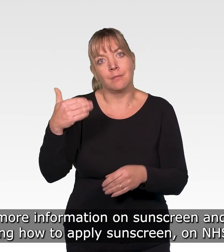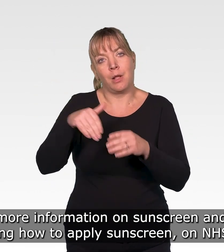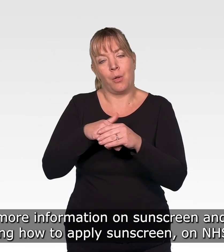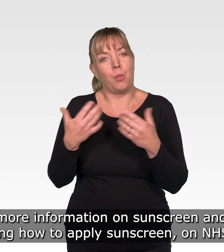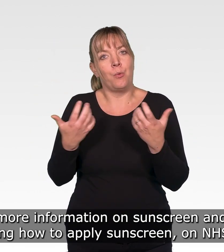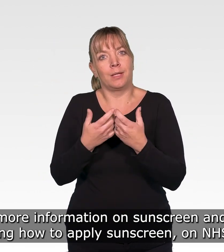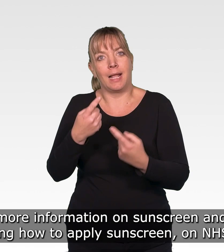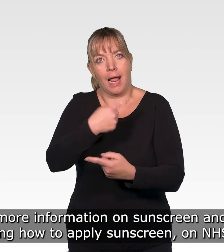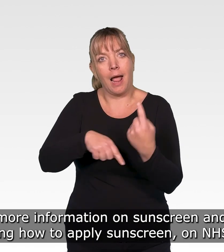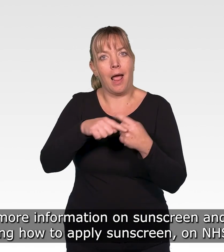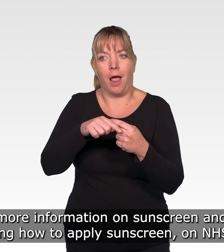nhs.uk.